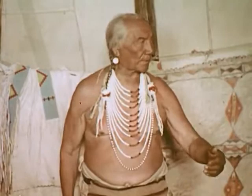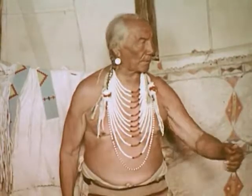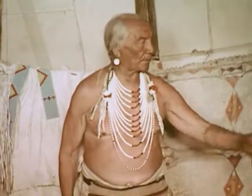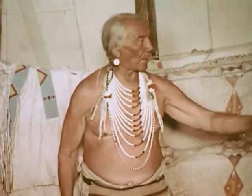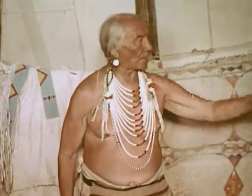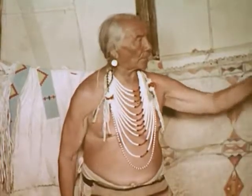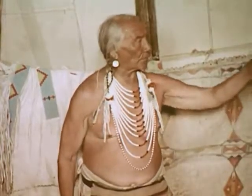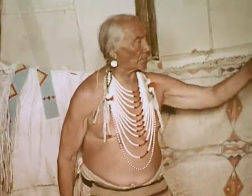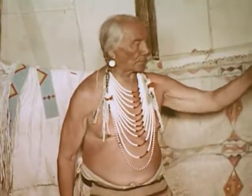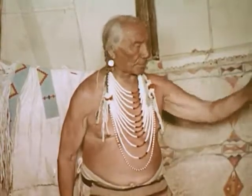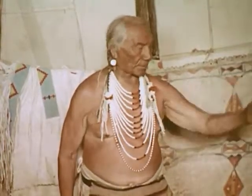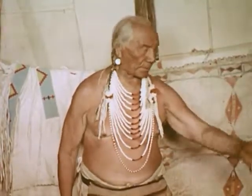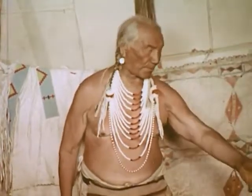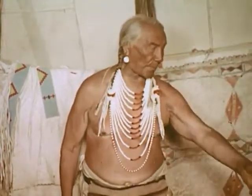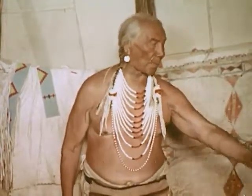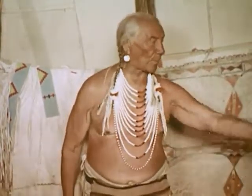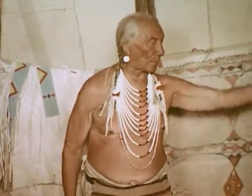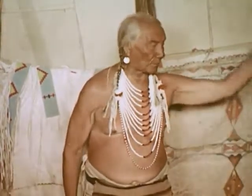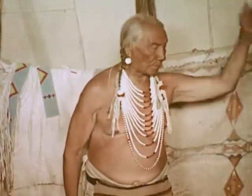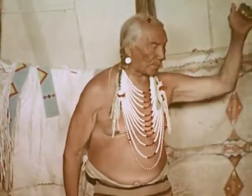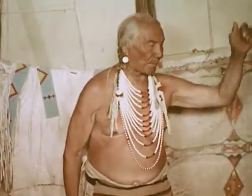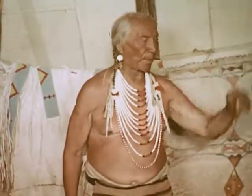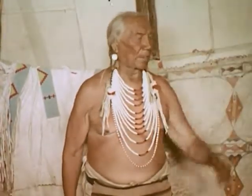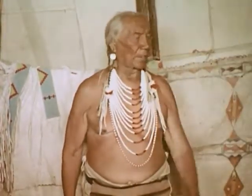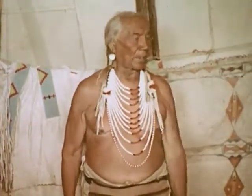You will take your band and move toward the setting sun.